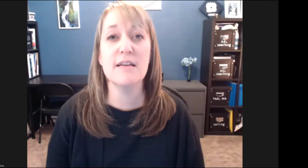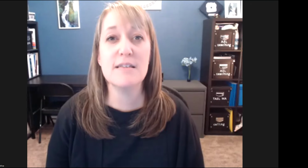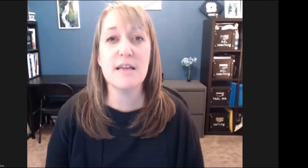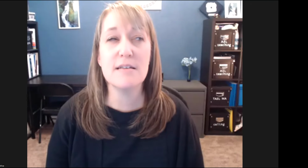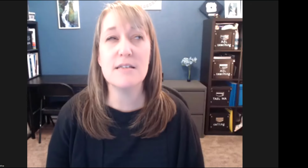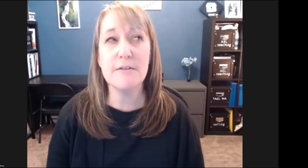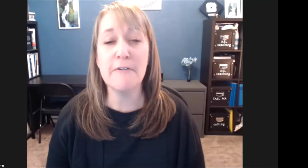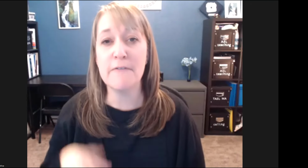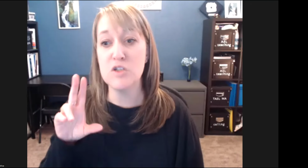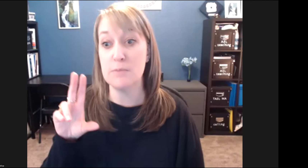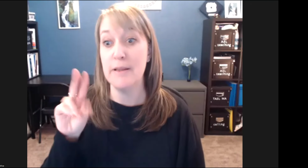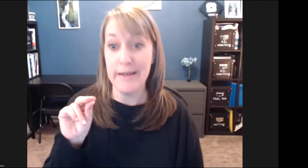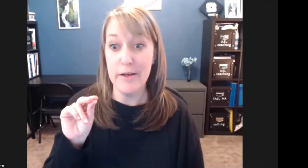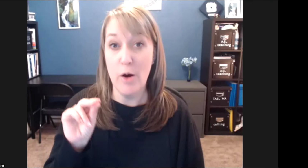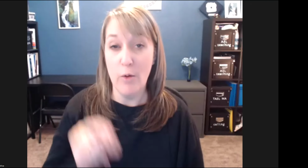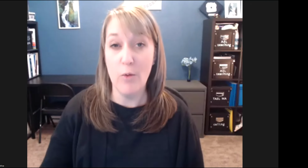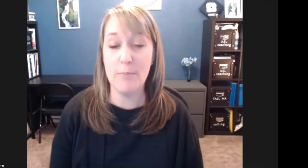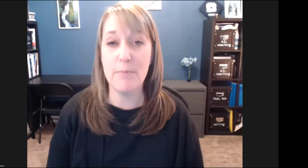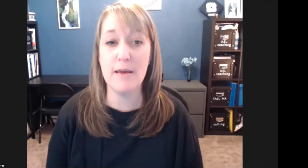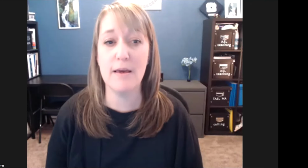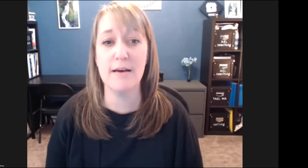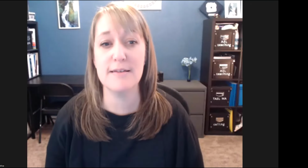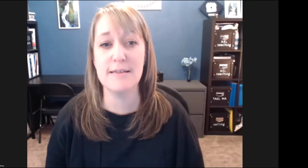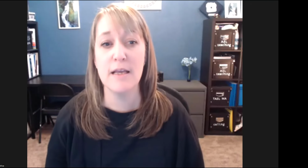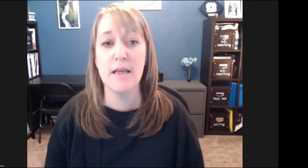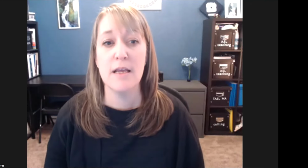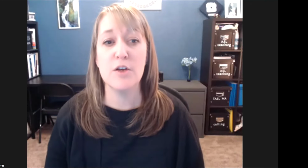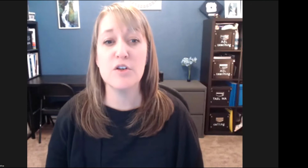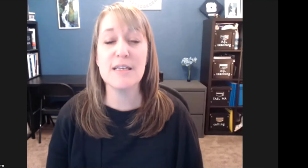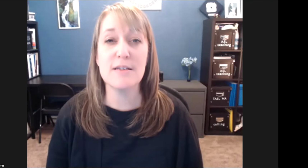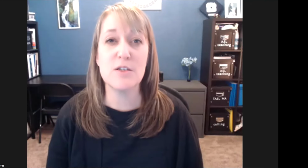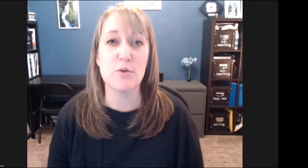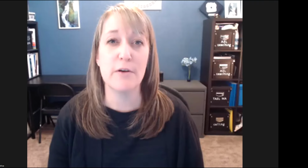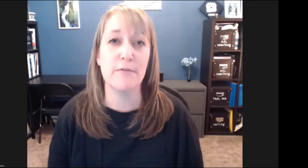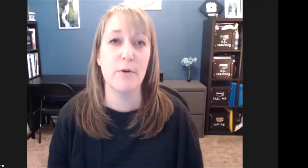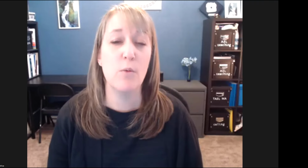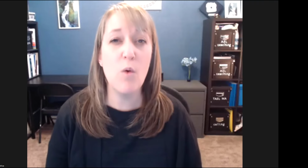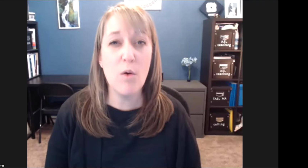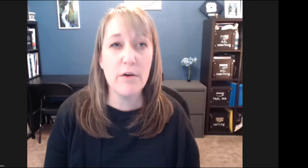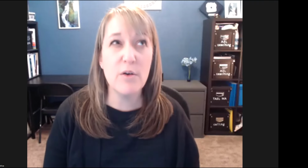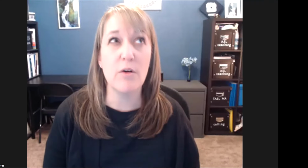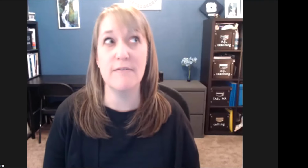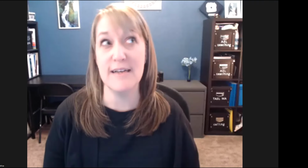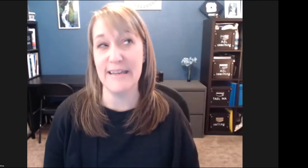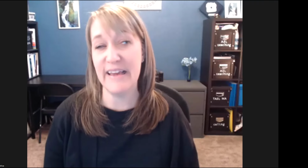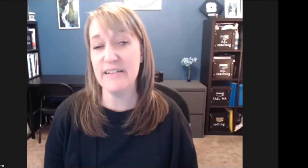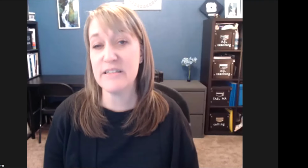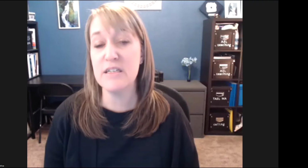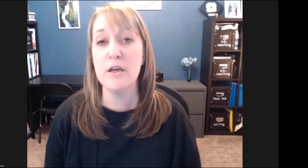This is different from just plain no because you're using this to sort of warn or advise against.